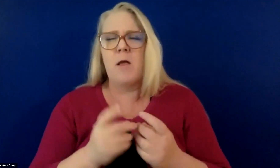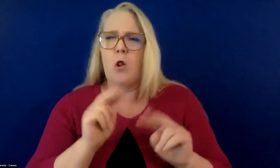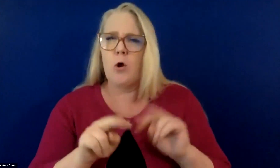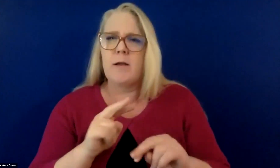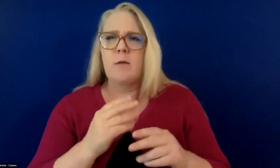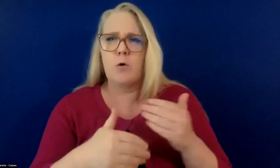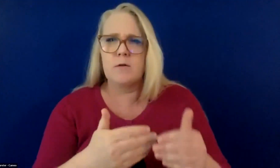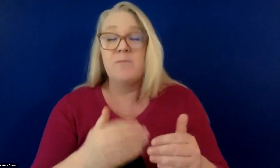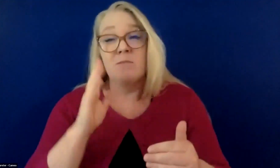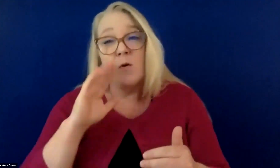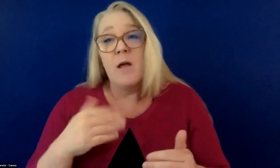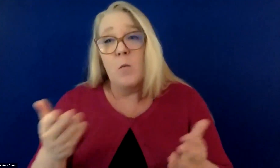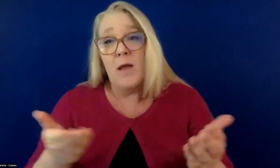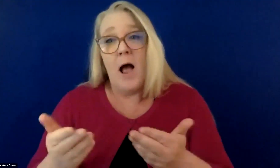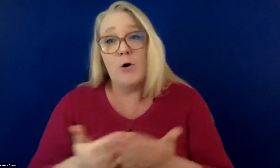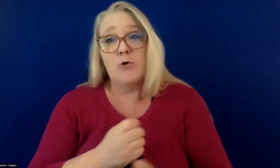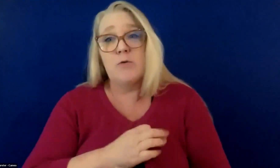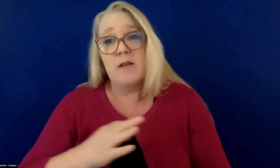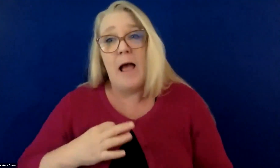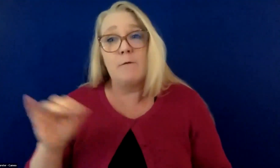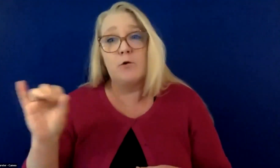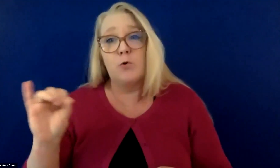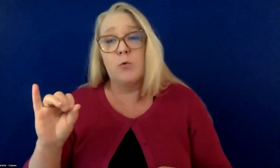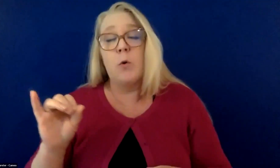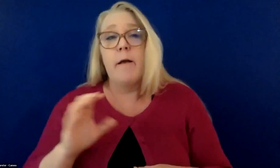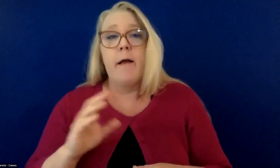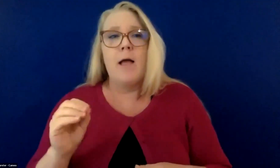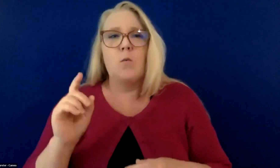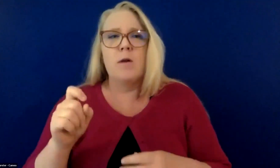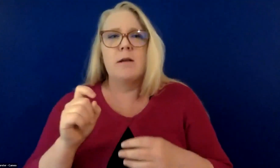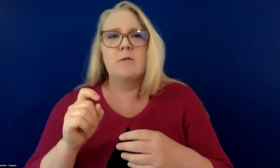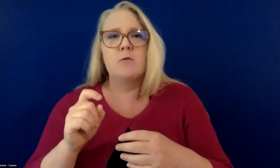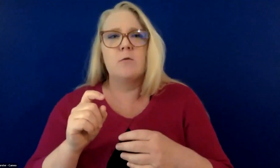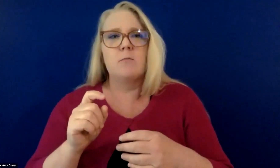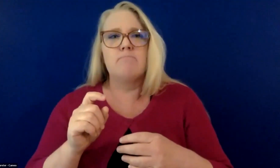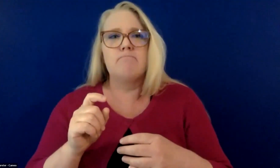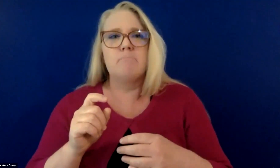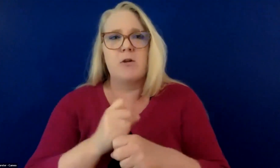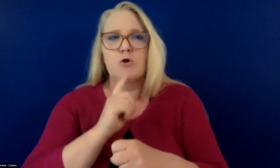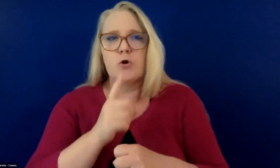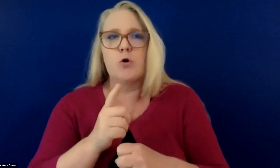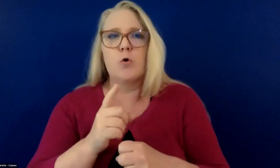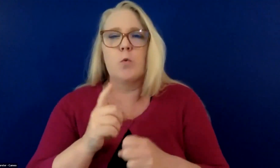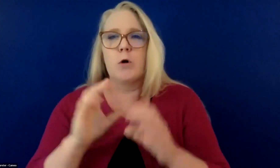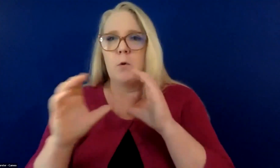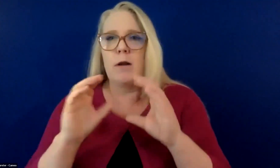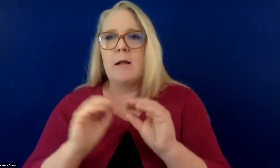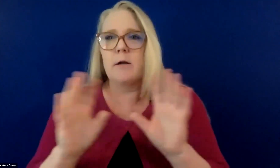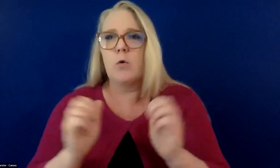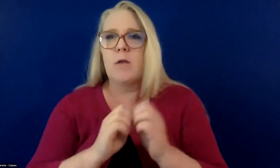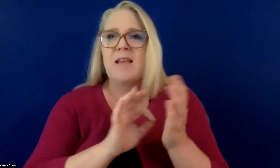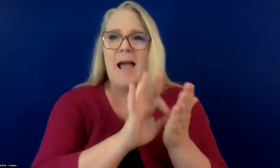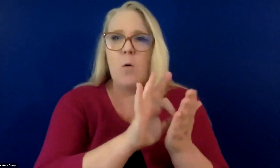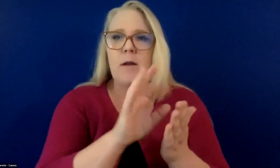staff, but also just in how we are communicating internally as well, with our accounting department and with case